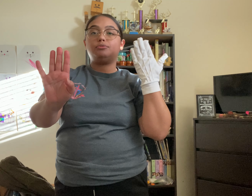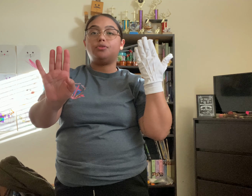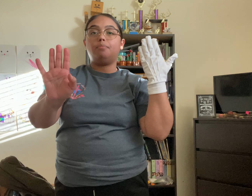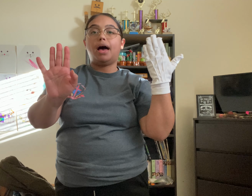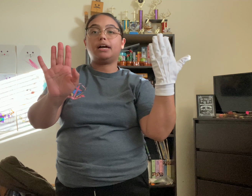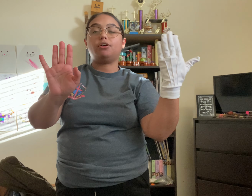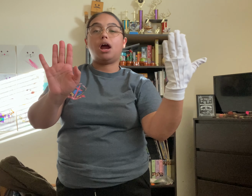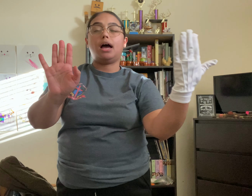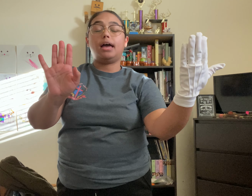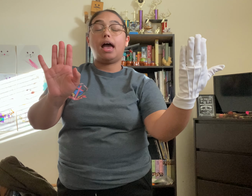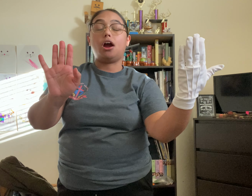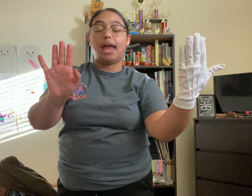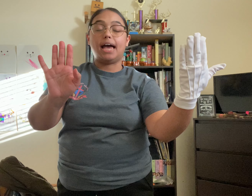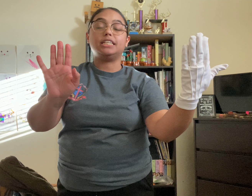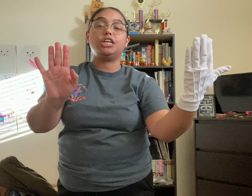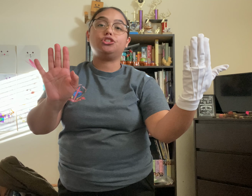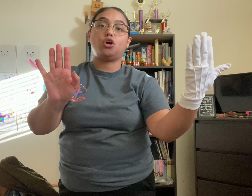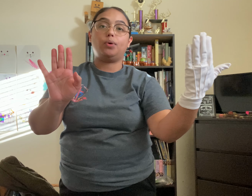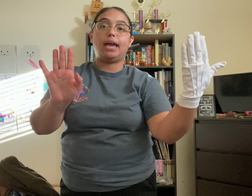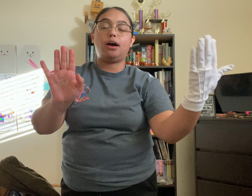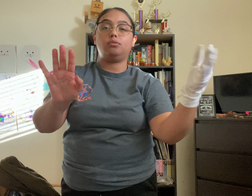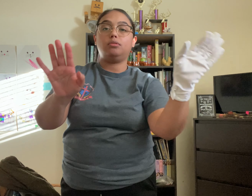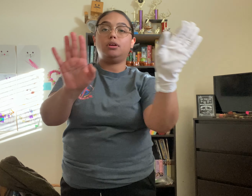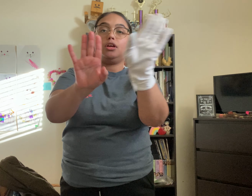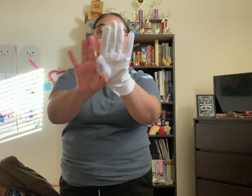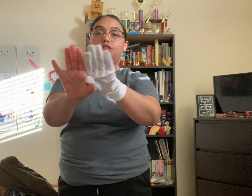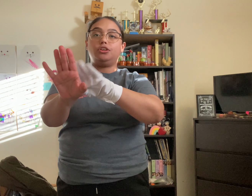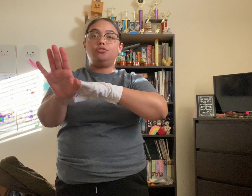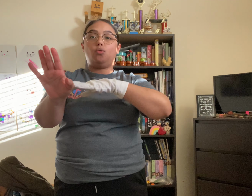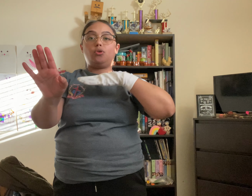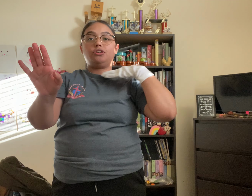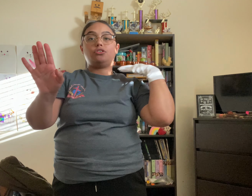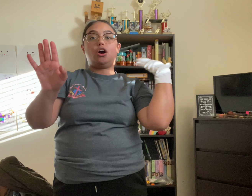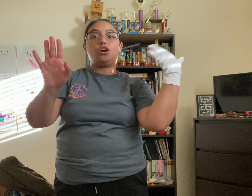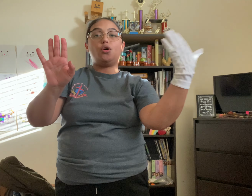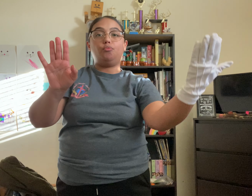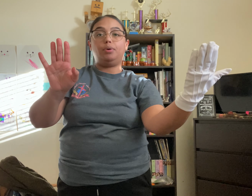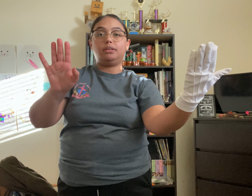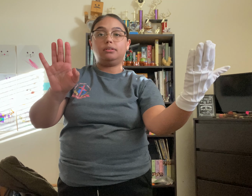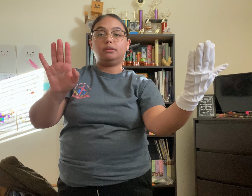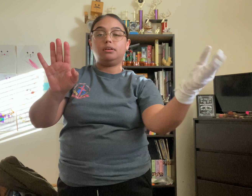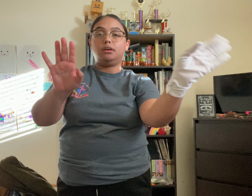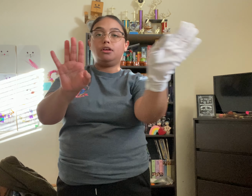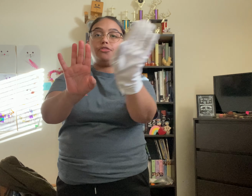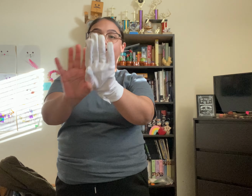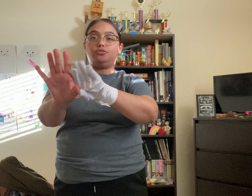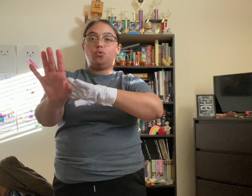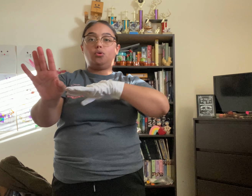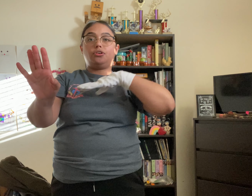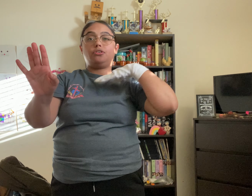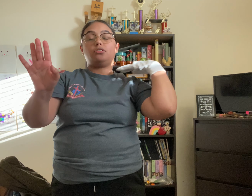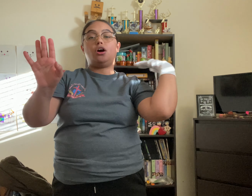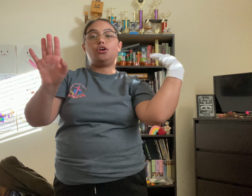the back of our hand is showing out. The doors are open. The doors are